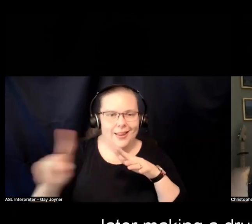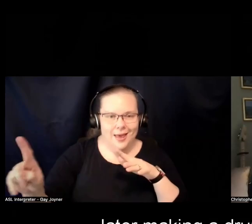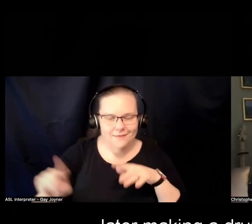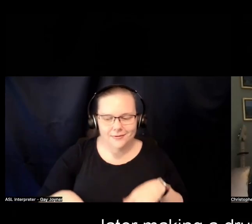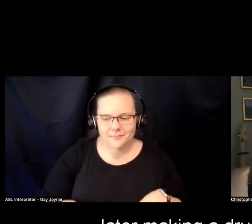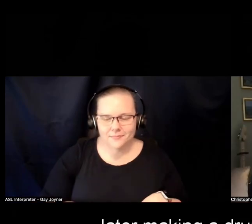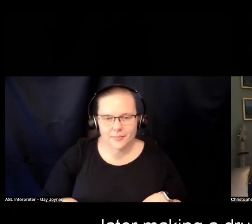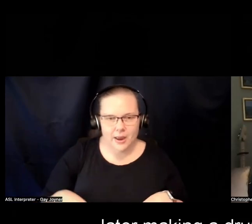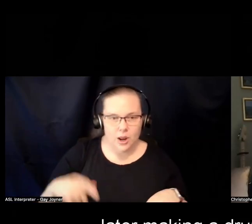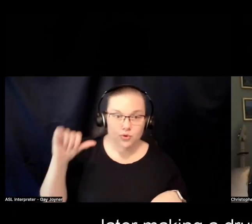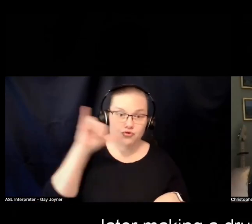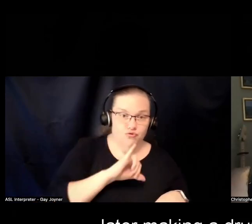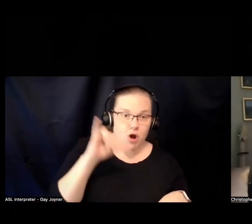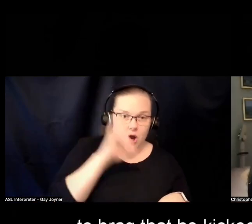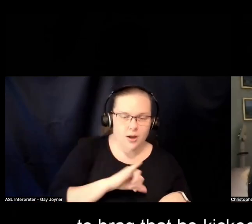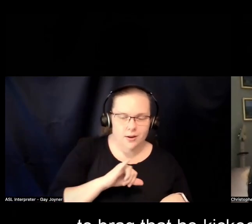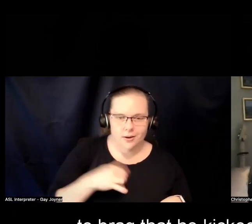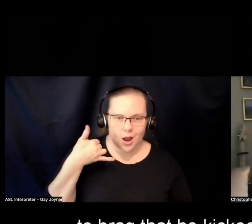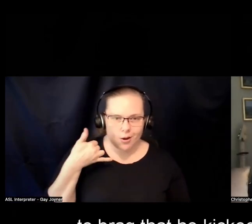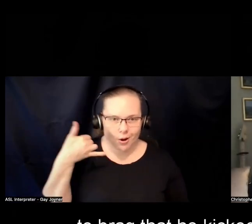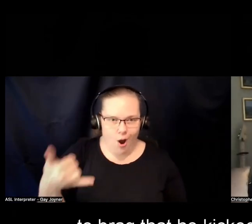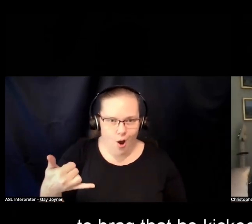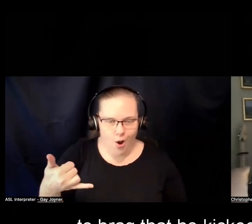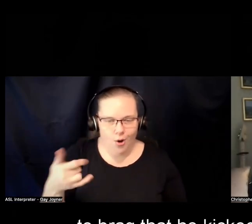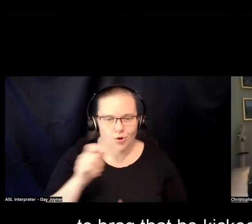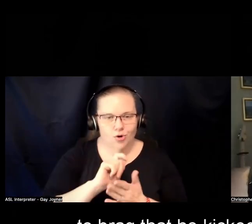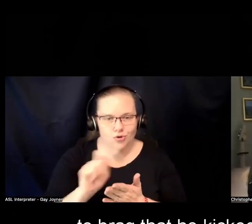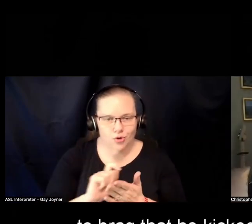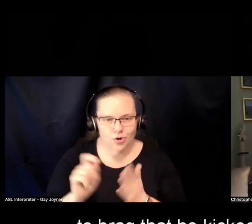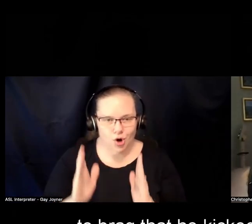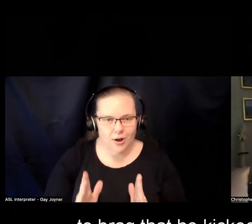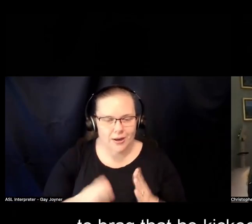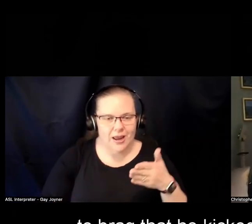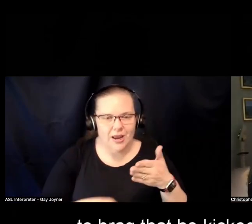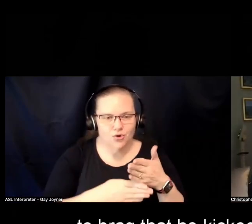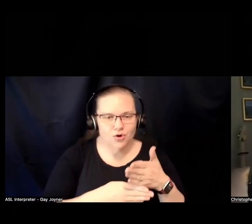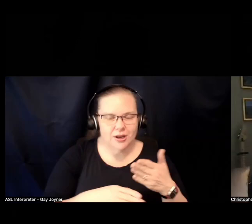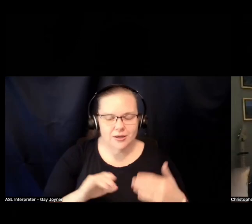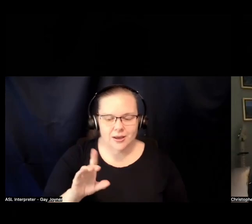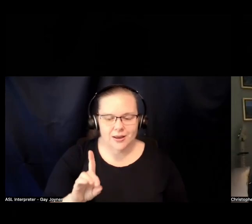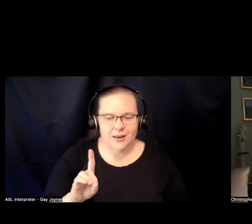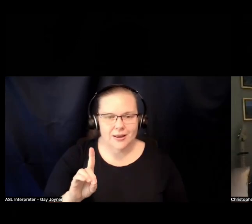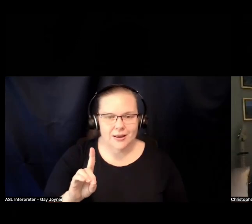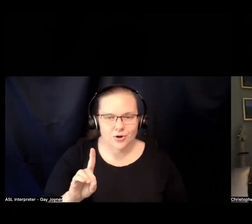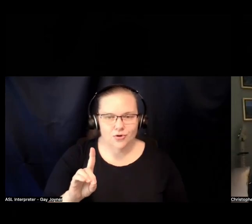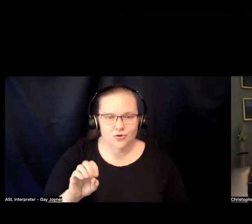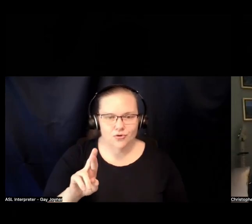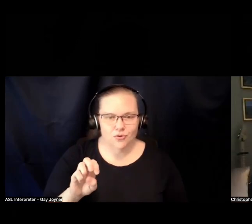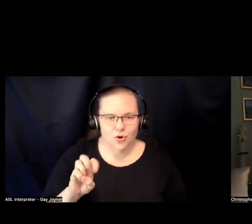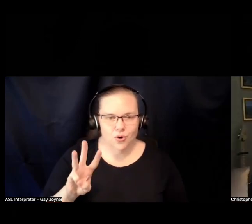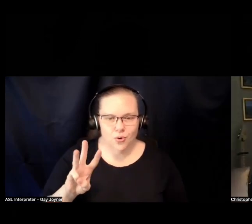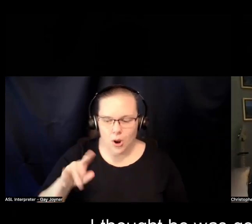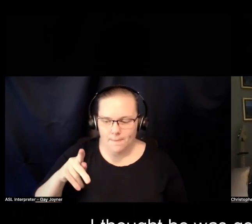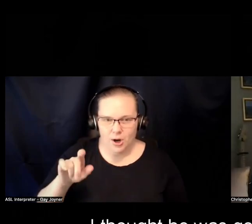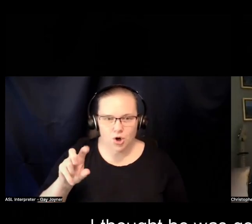making a drunken call to a conservative journalist to brag that he'd kicked Drew Pearson in the nuts. I thought I was going to kill